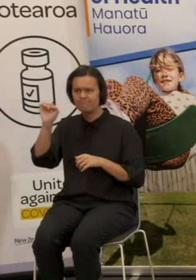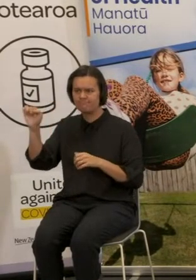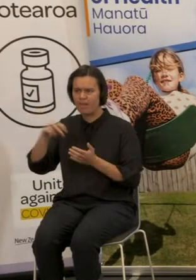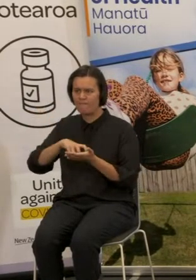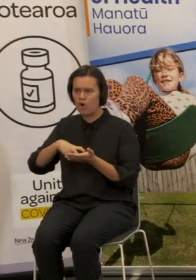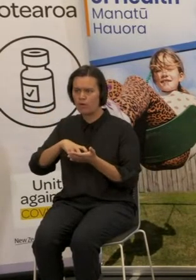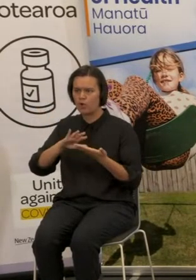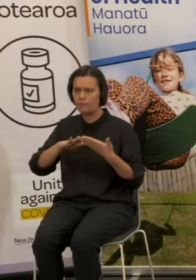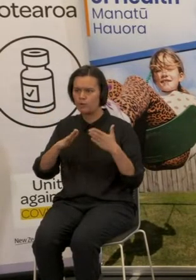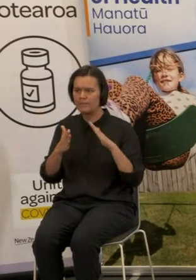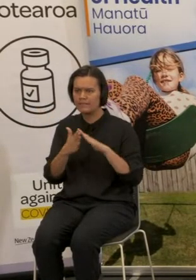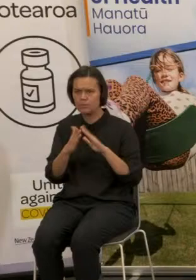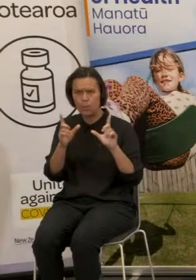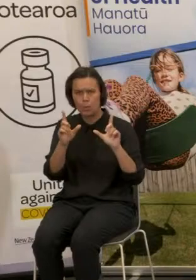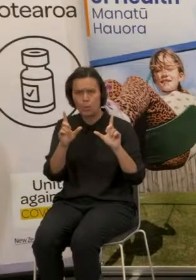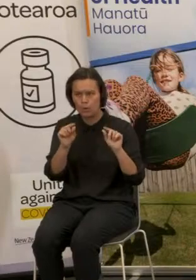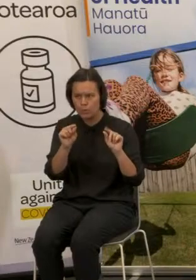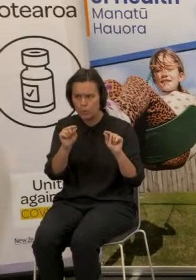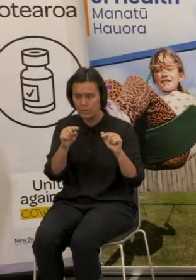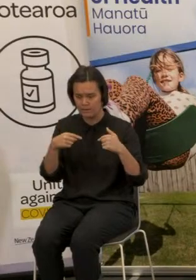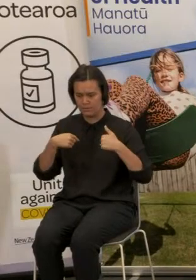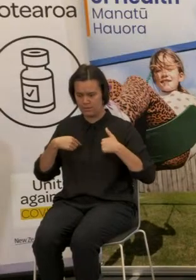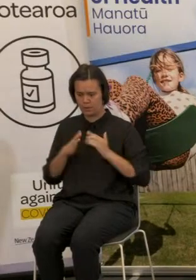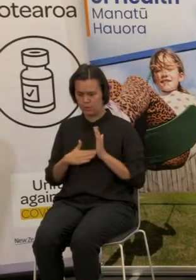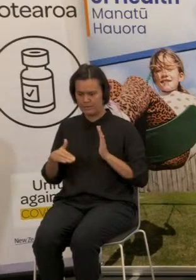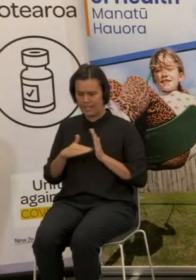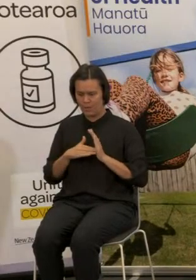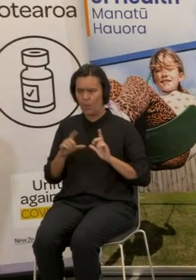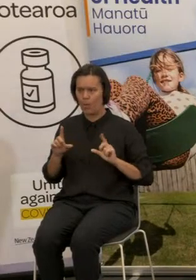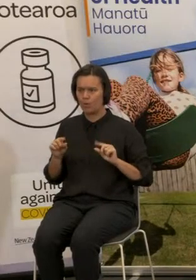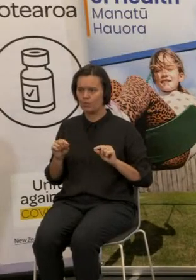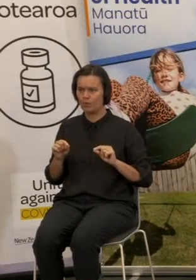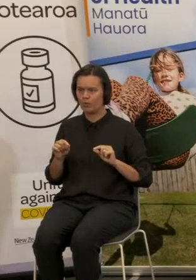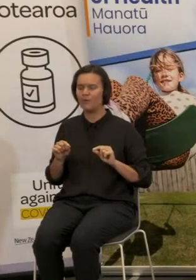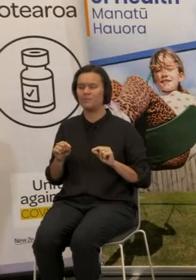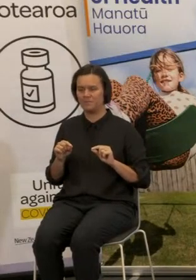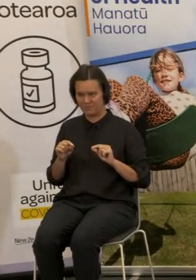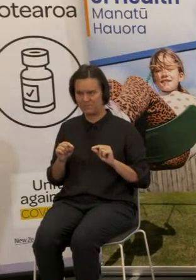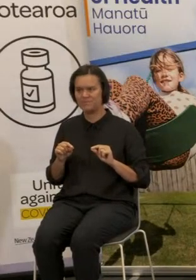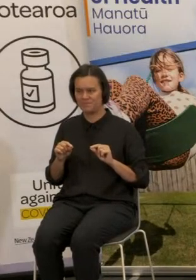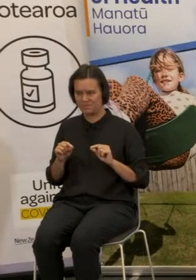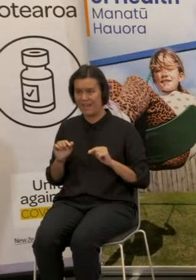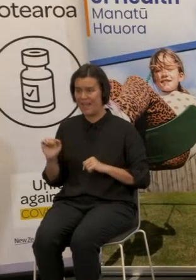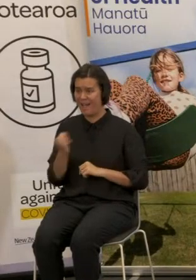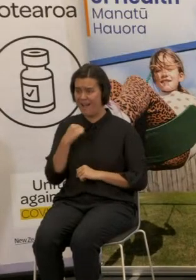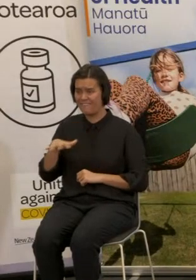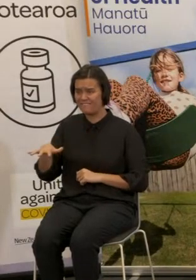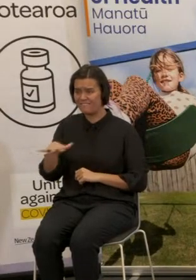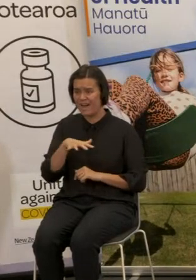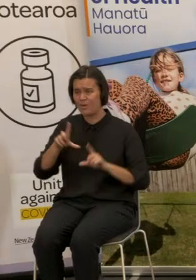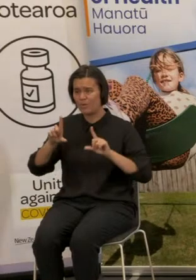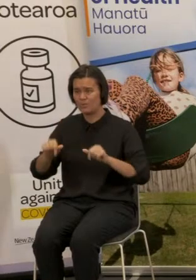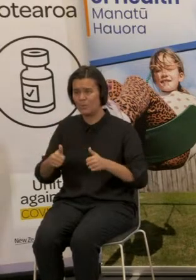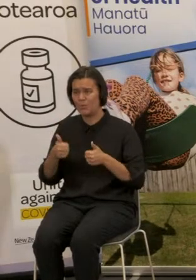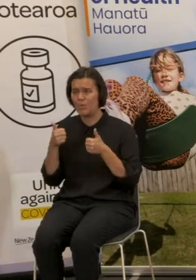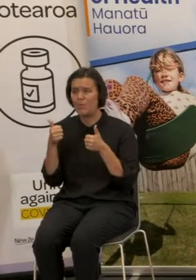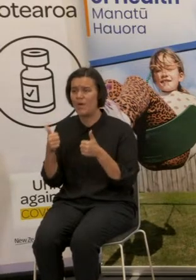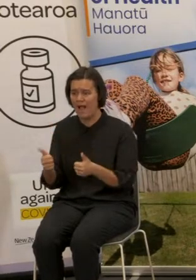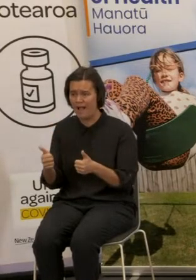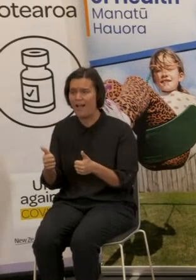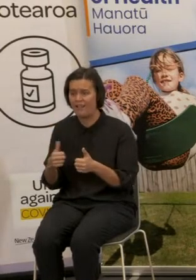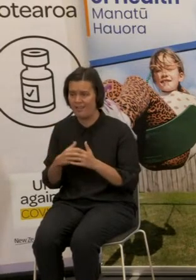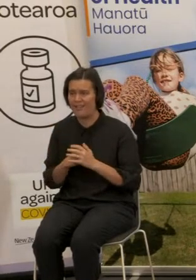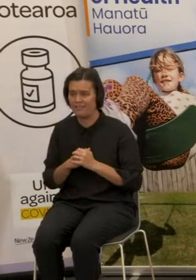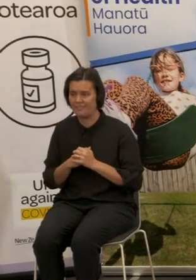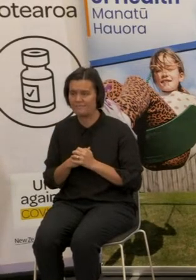leading the way. And if I pick our disability community to start with, you know, our whānau are doing really well. Those